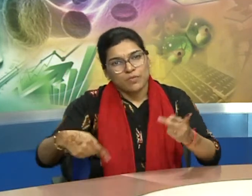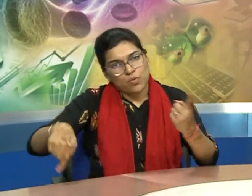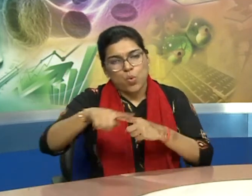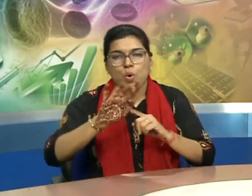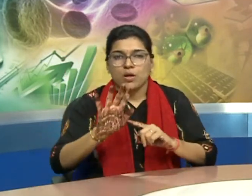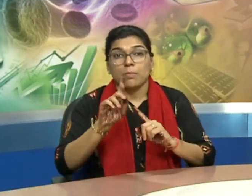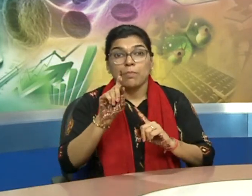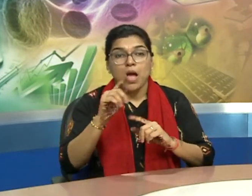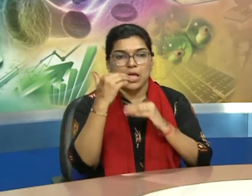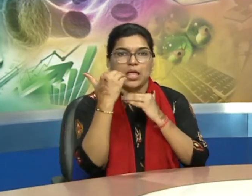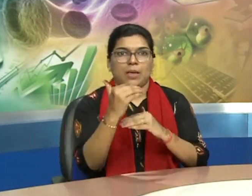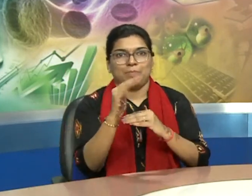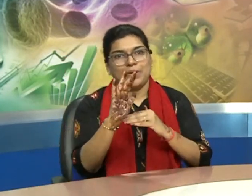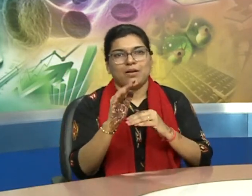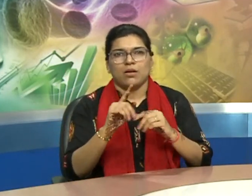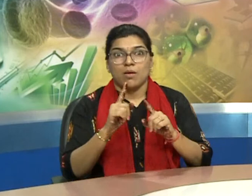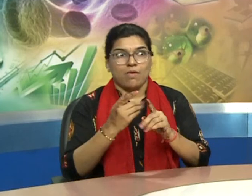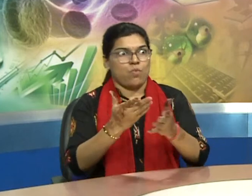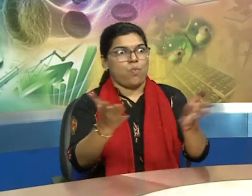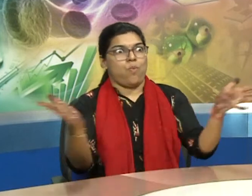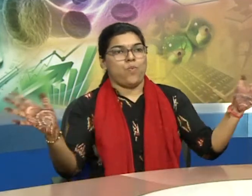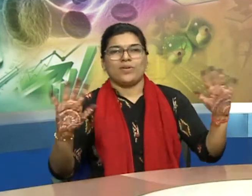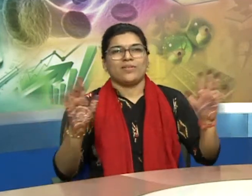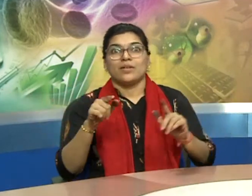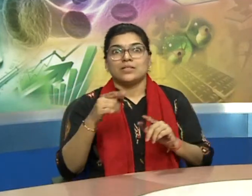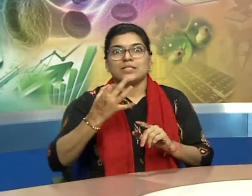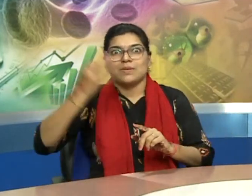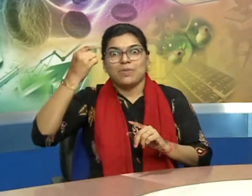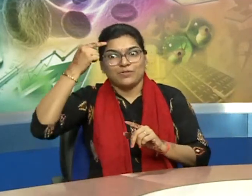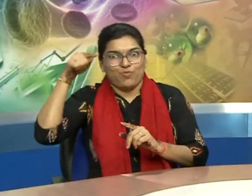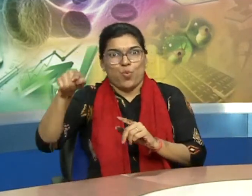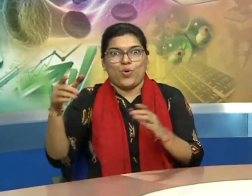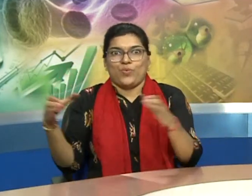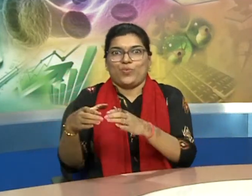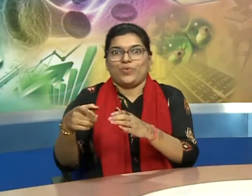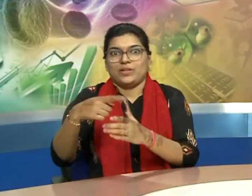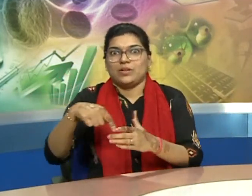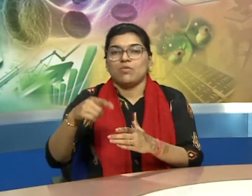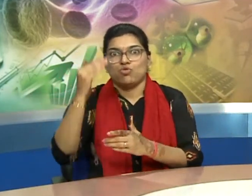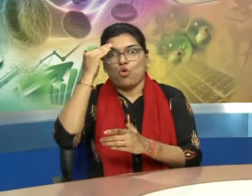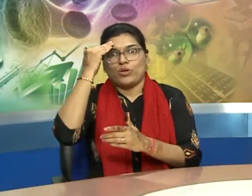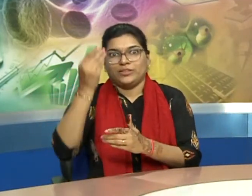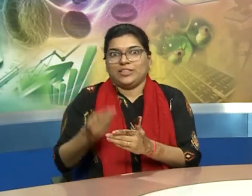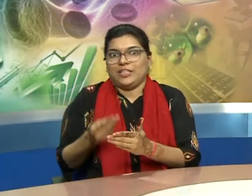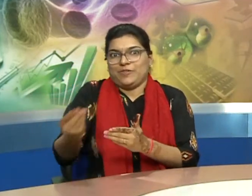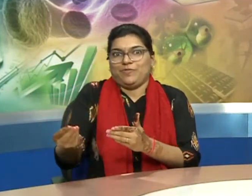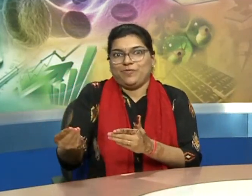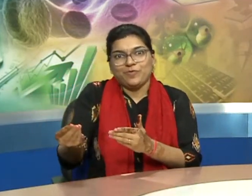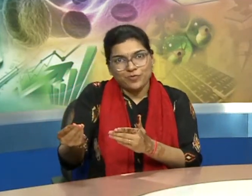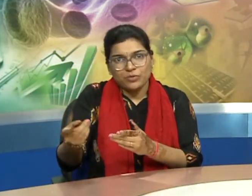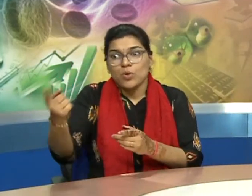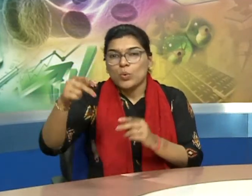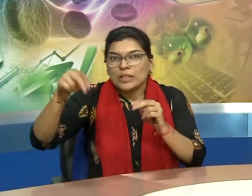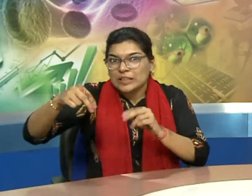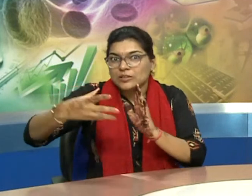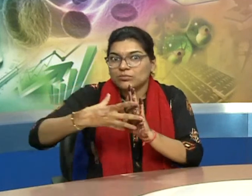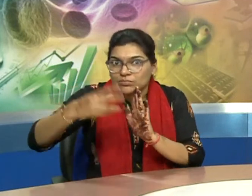collection of books and other printed, graphic or recorded materials dealing with a limited field of